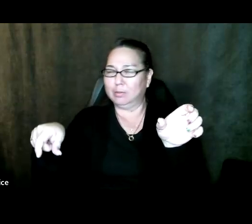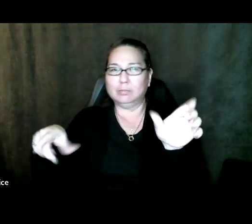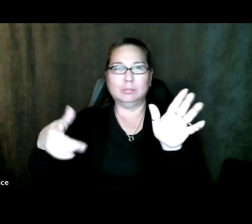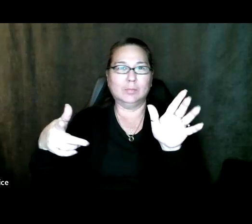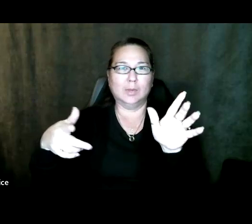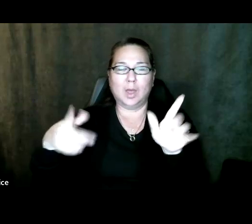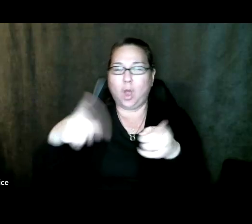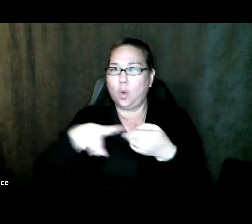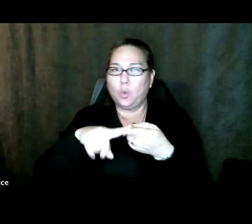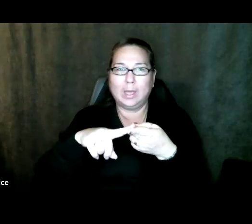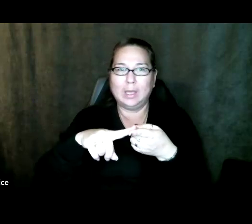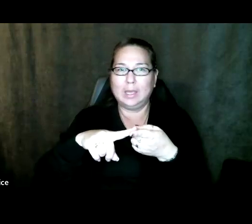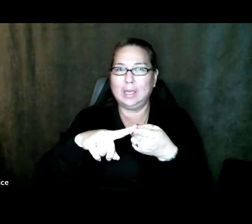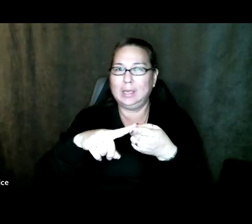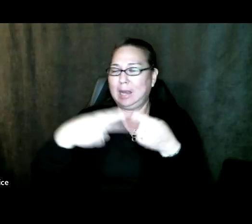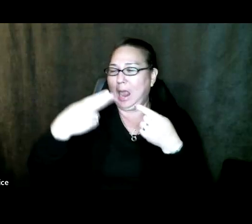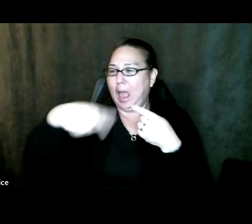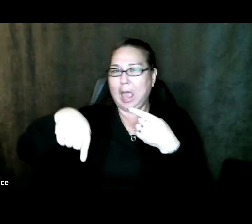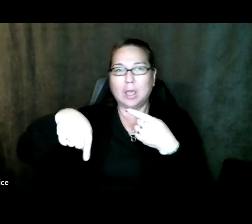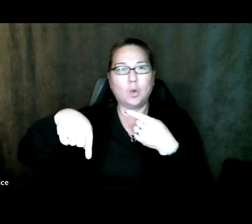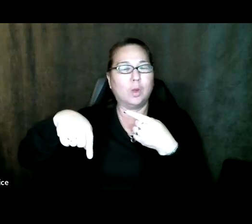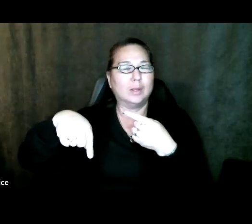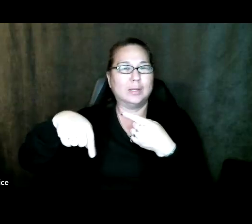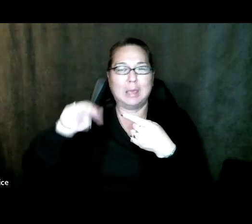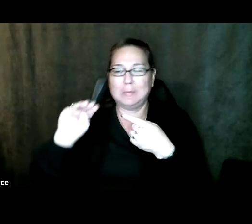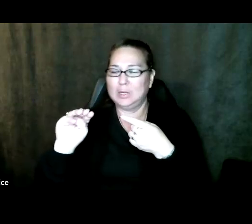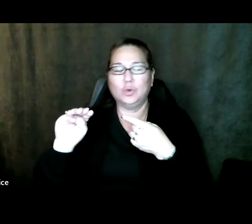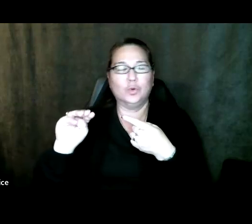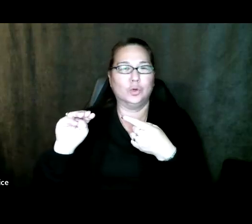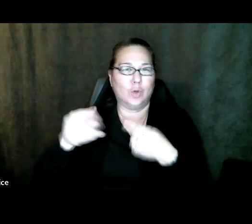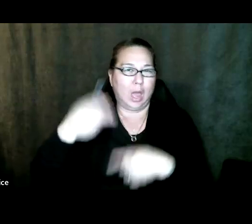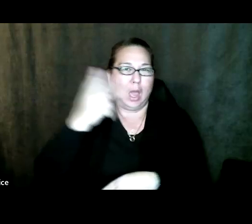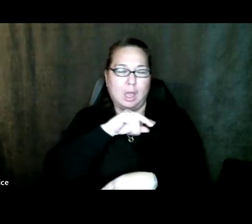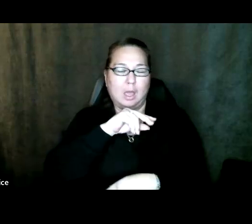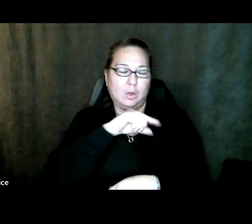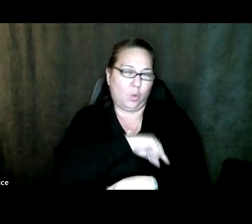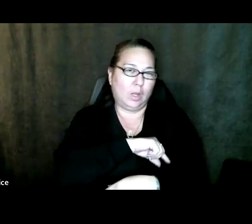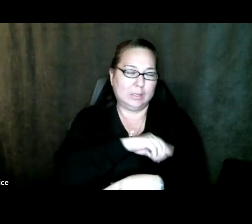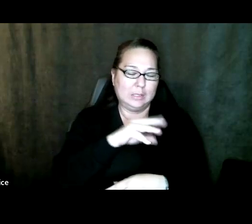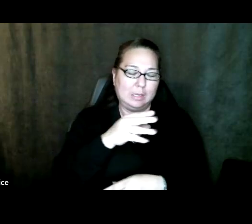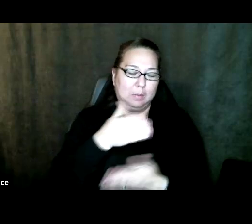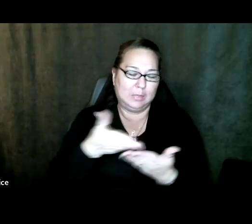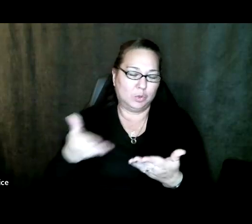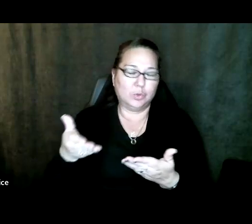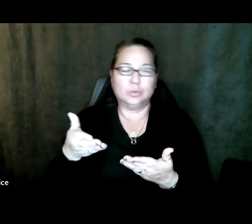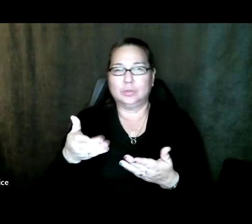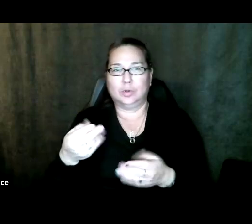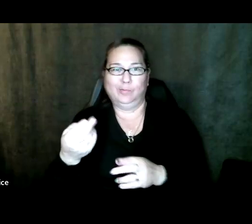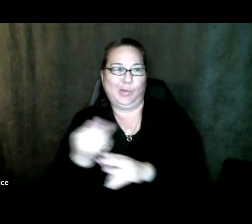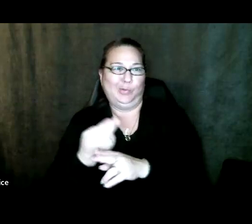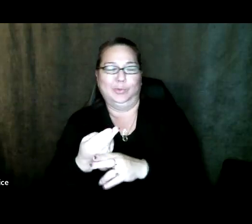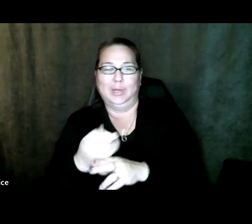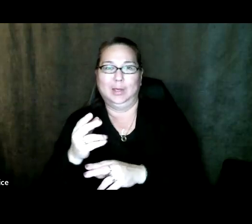high quality instructional materials were implemented, because I think that becomes like a big turning point in how you're thinking about the data,